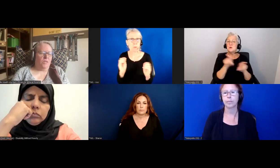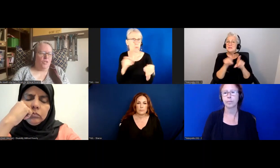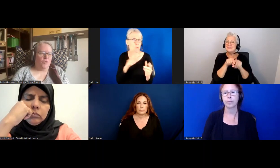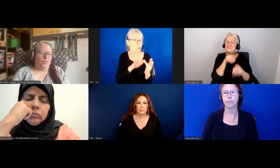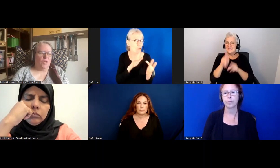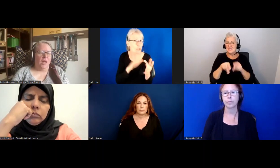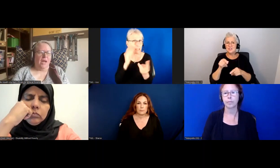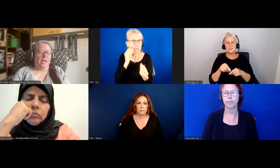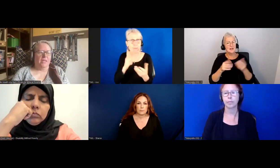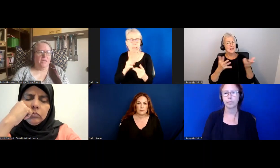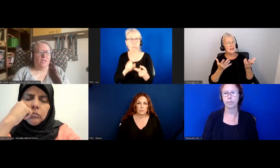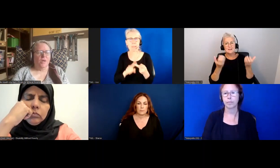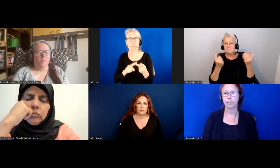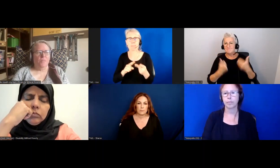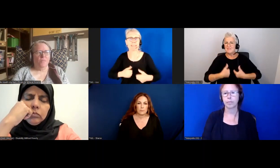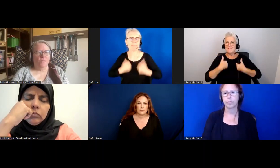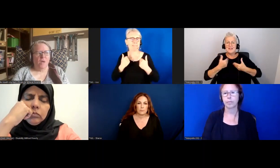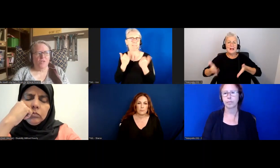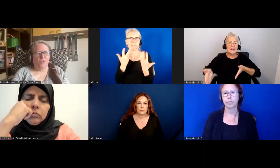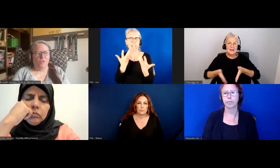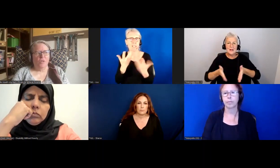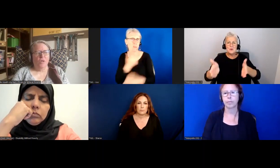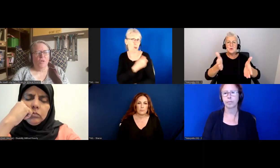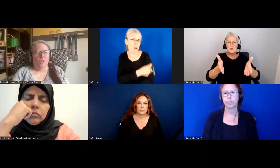are institutionalized,